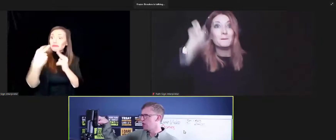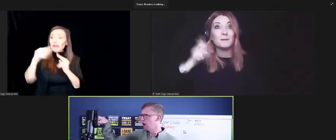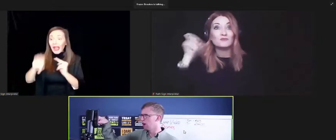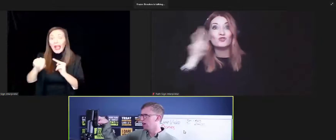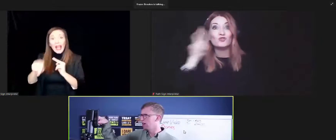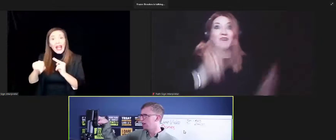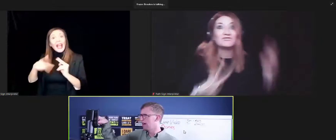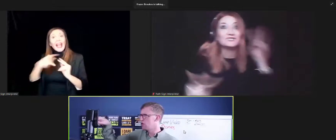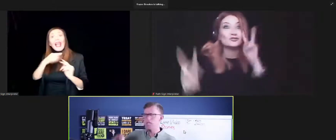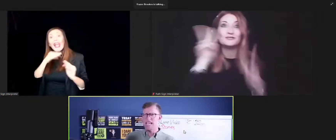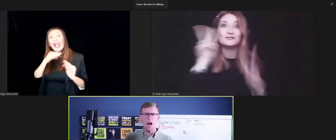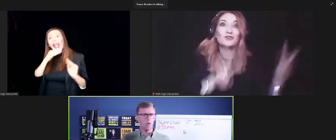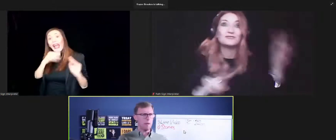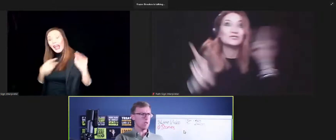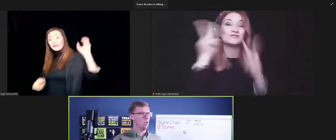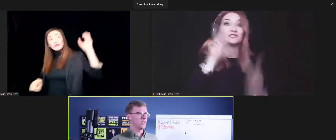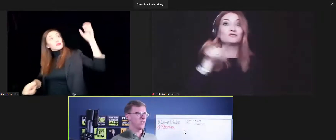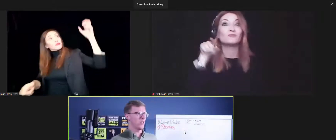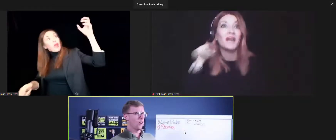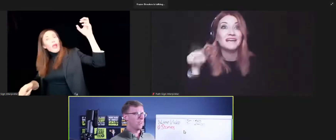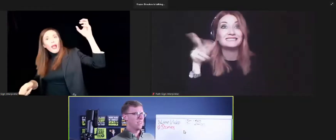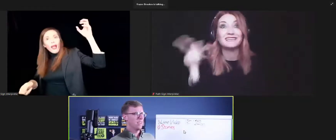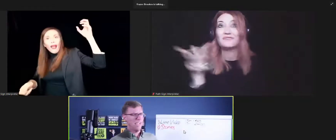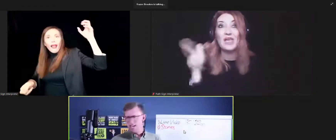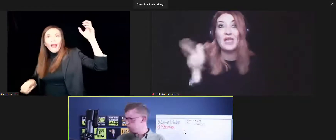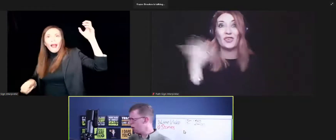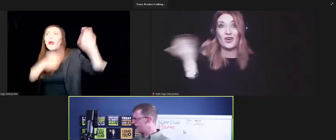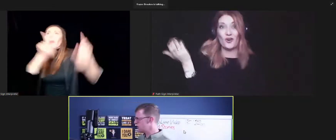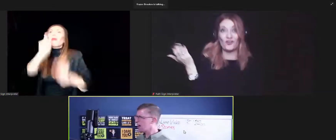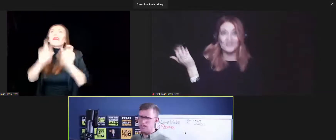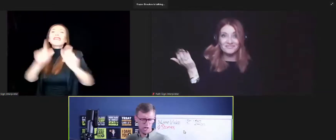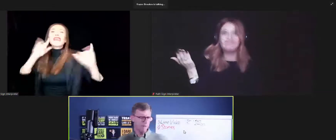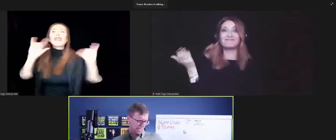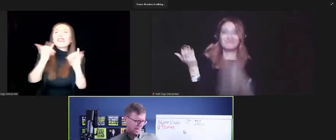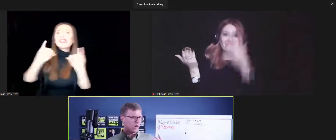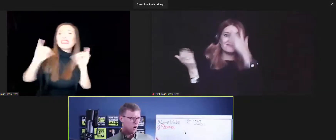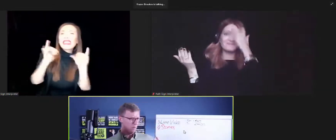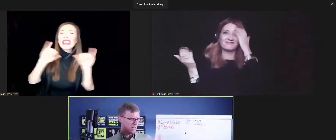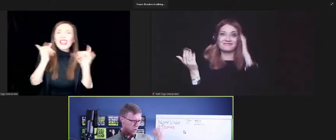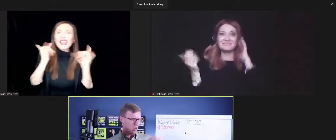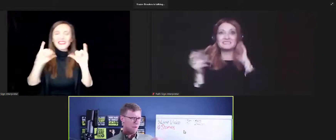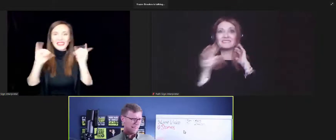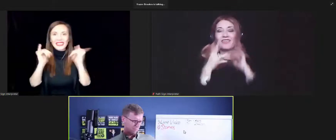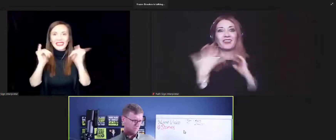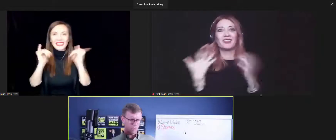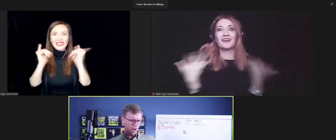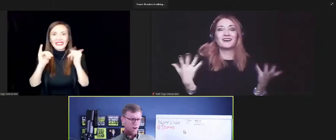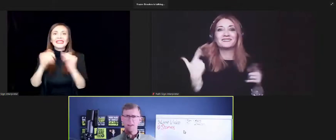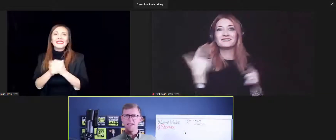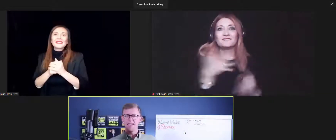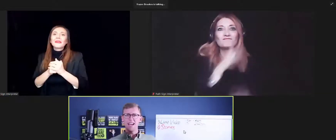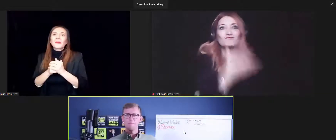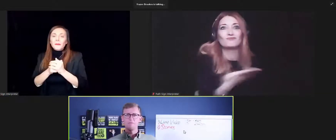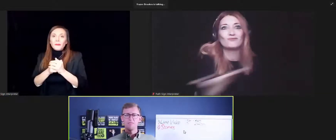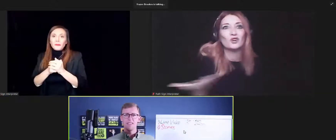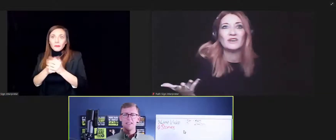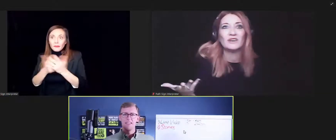his dog. Like, doesn't he get other people to walk his dog? Like, he's walking his dog and he's going to be clearing up with the poo bag, the dog.